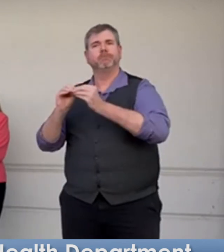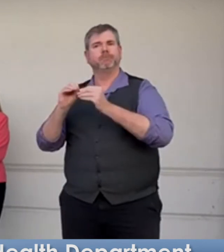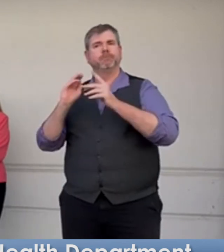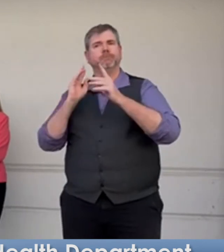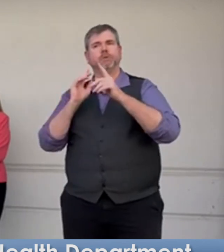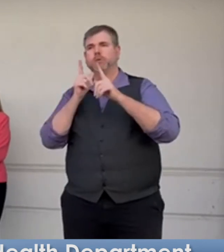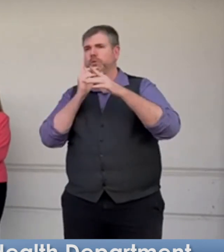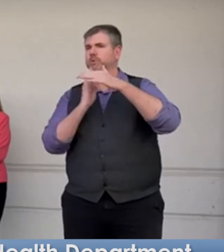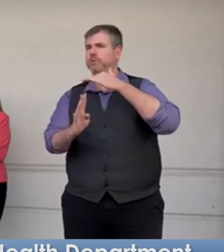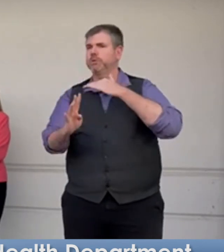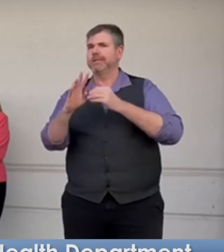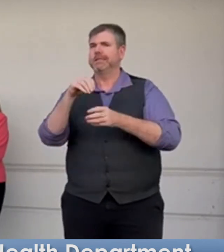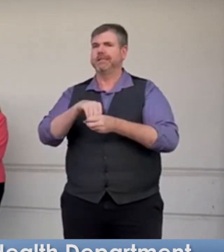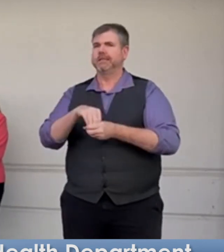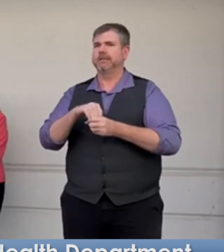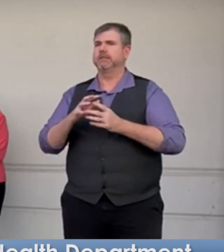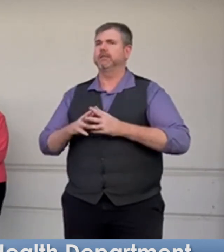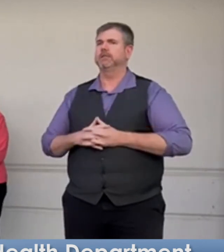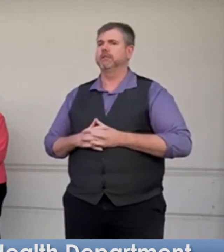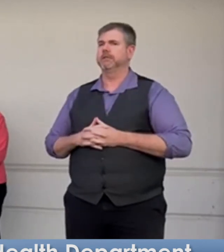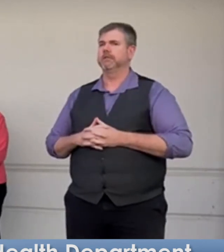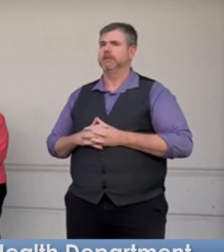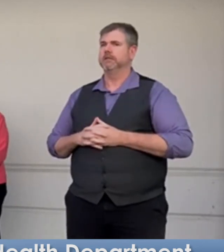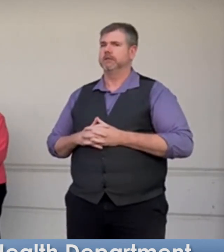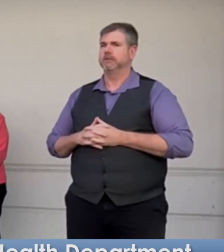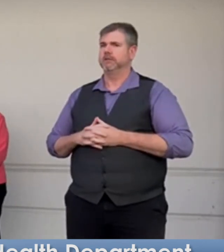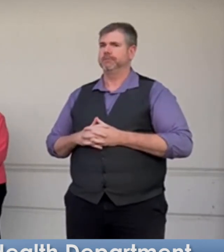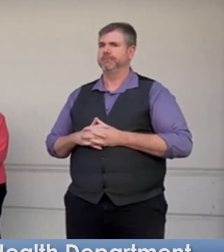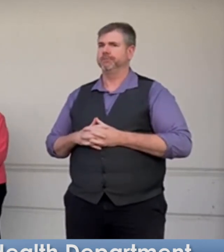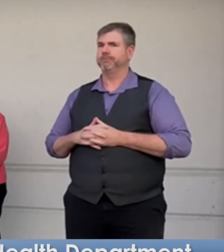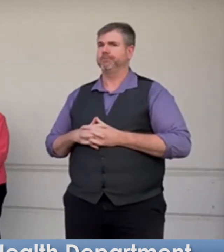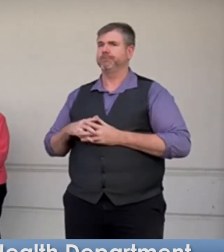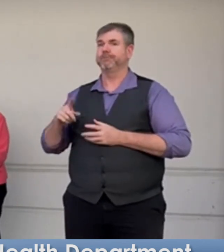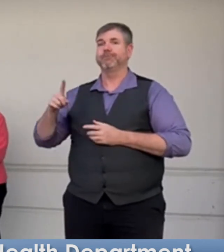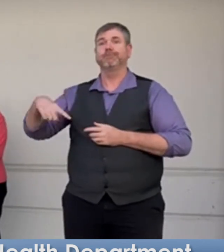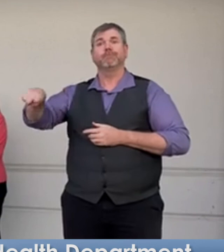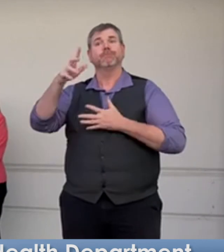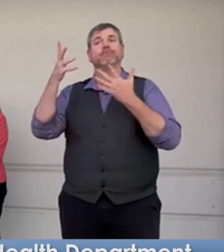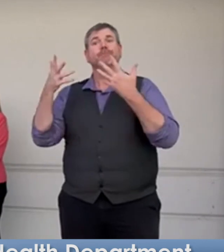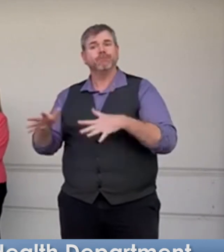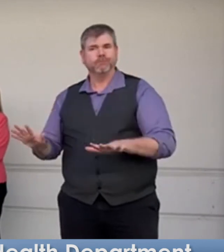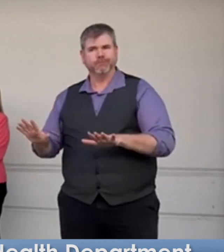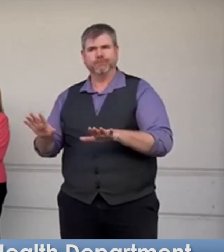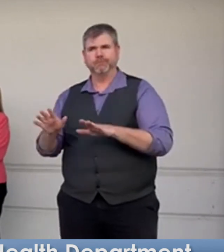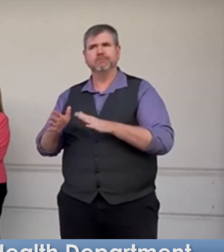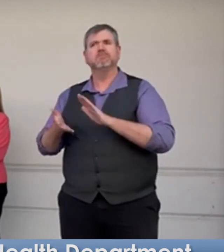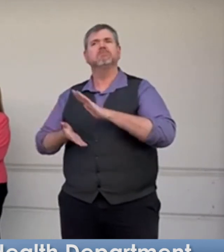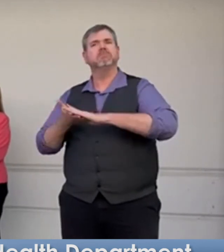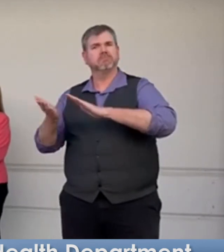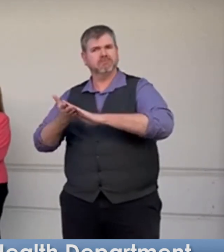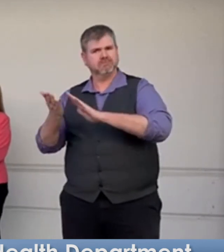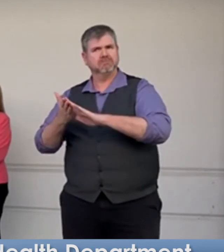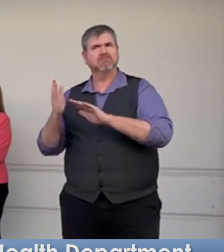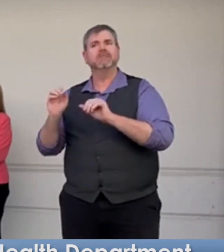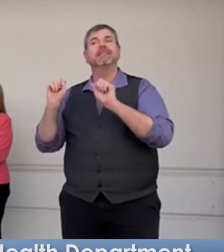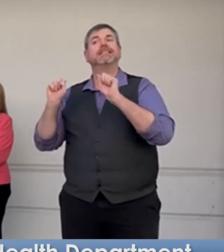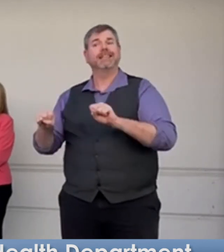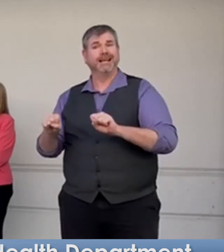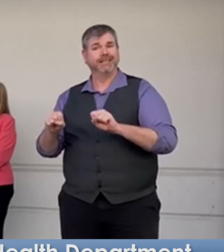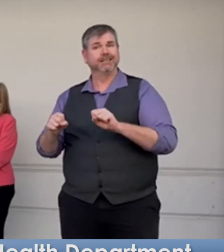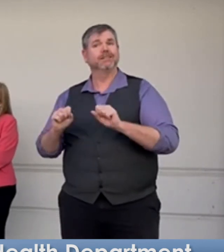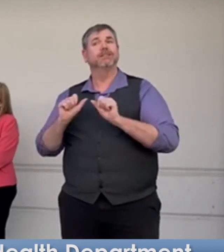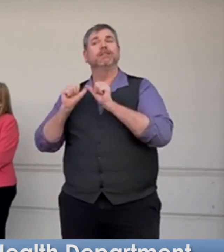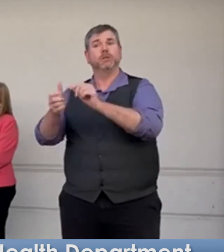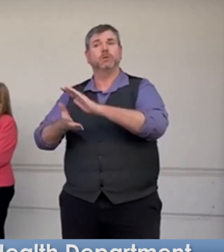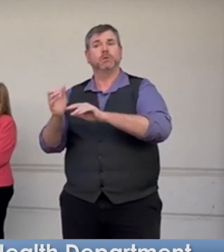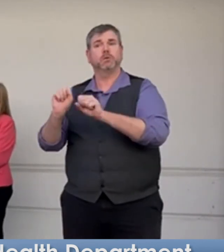it went into this new 4-tier color framework. So that was the change from early August to the end of August, was